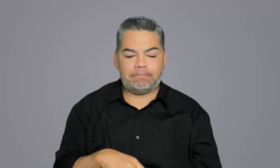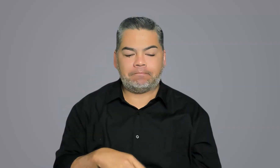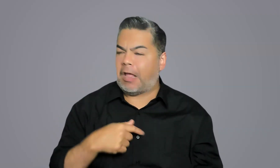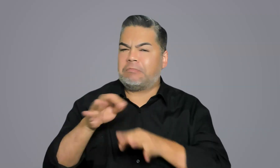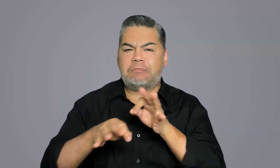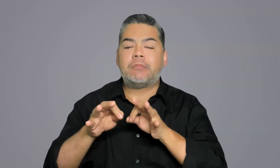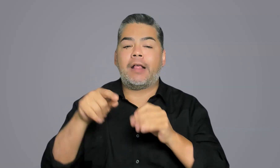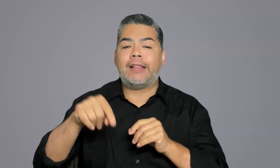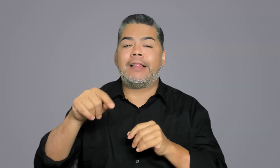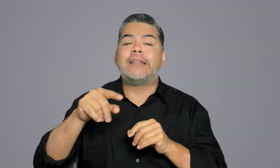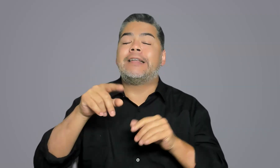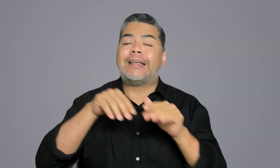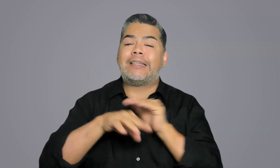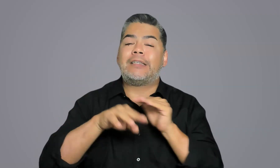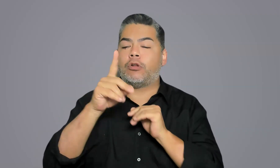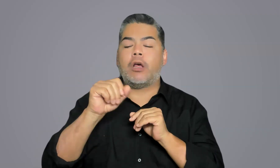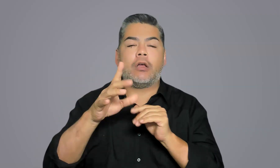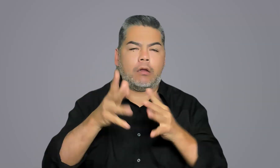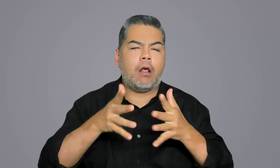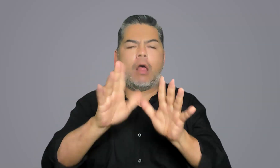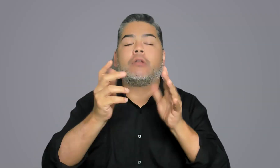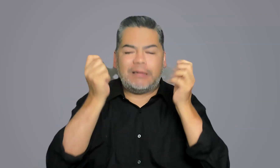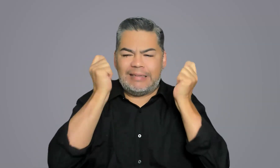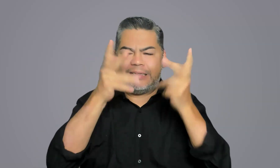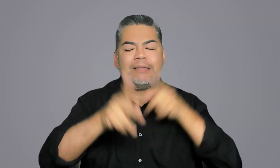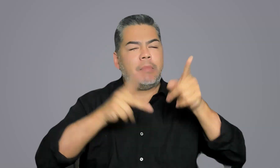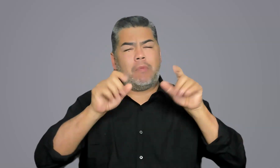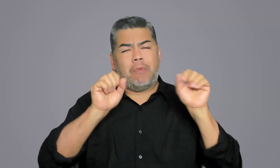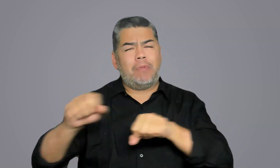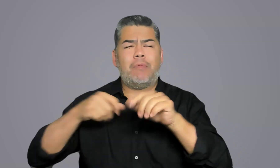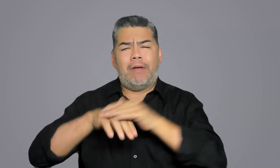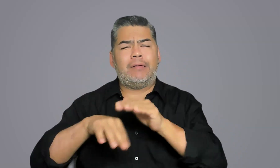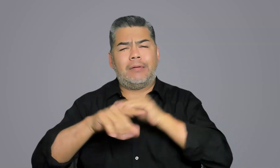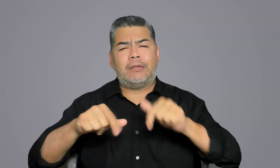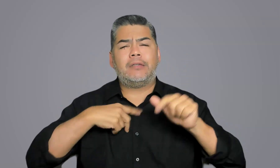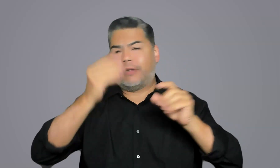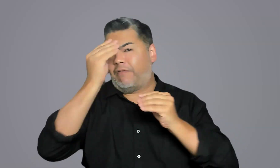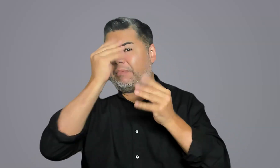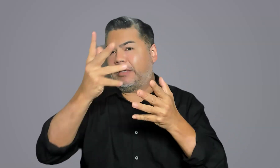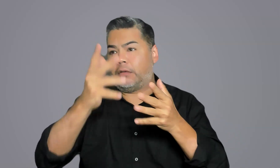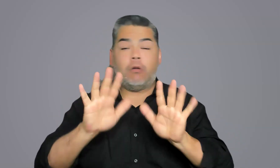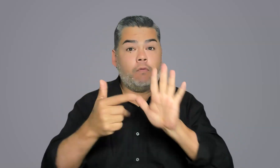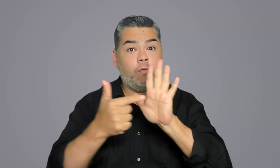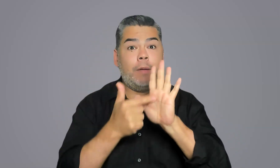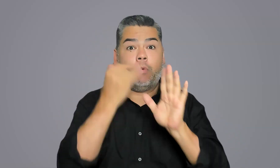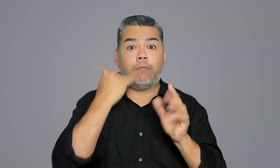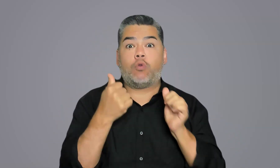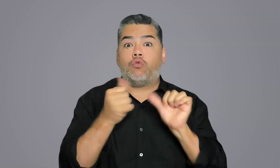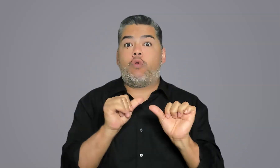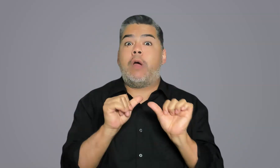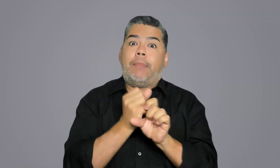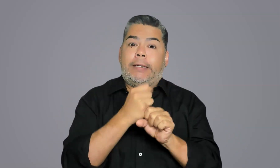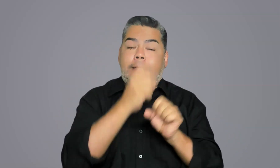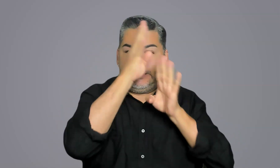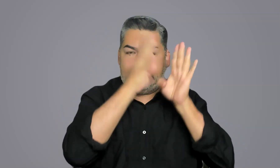people as possible to access that information. So if you've ever tried to make a document accessible, it might feel a little bit tedious, it might